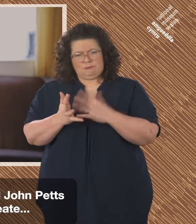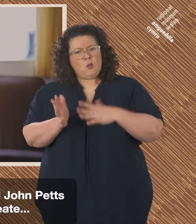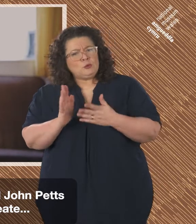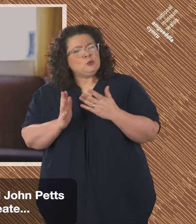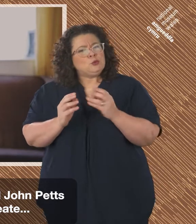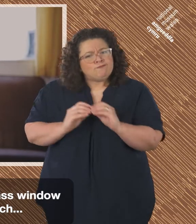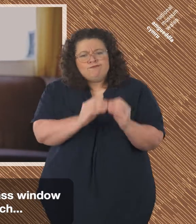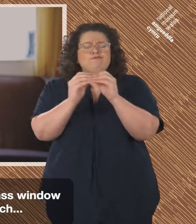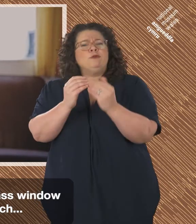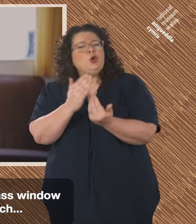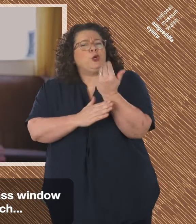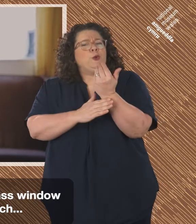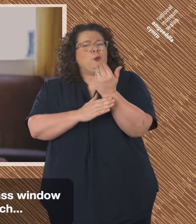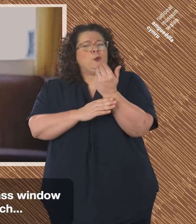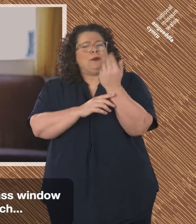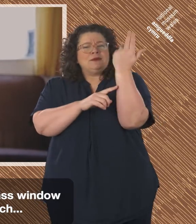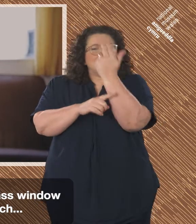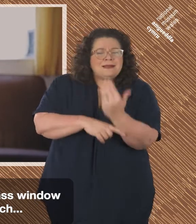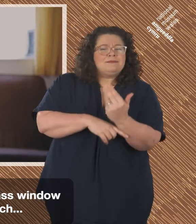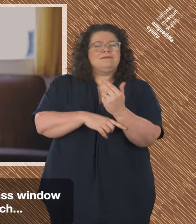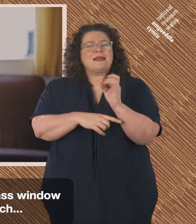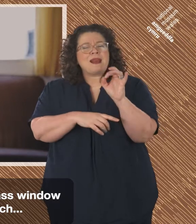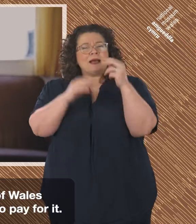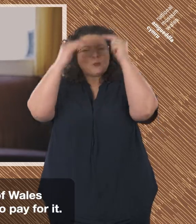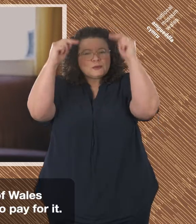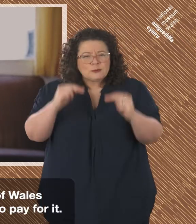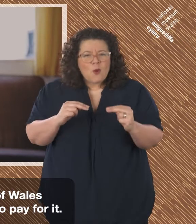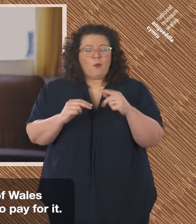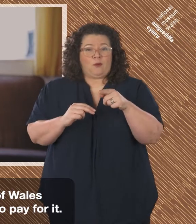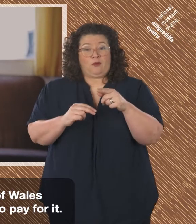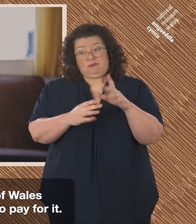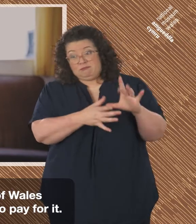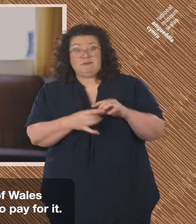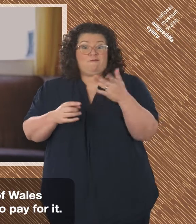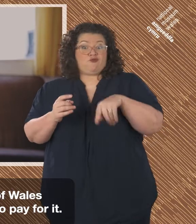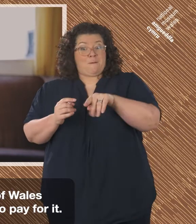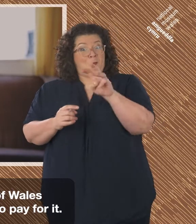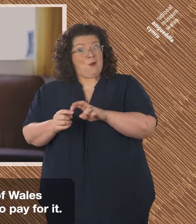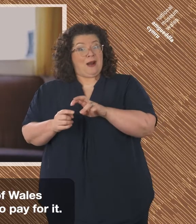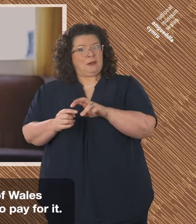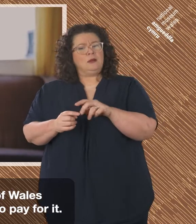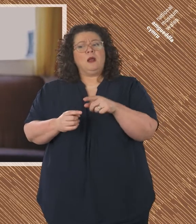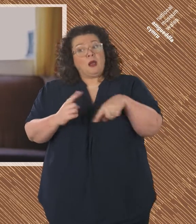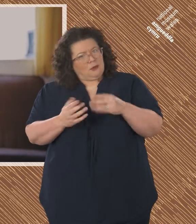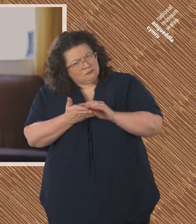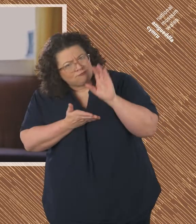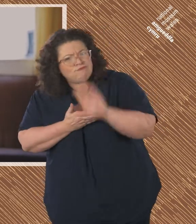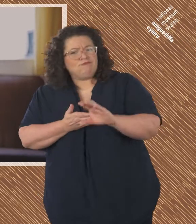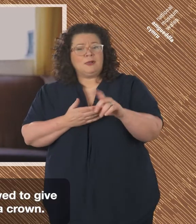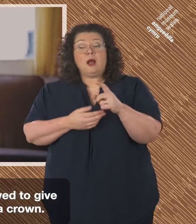offered to create a new stained glass window for the church if the people of Wales raised the money to pay for it.